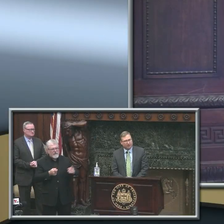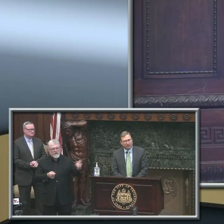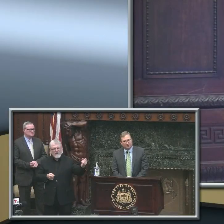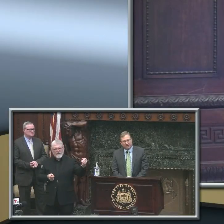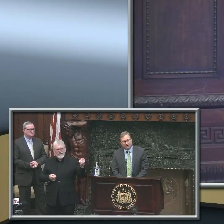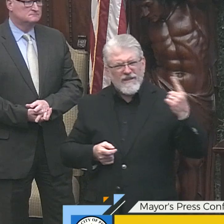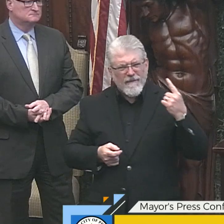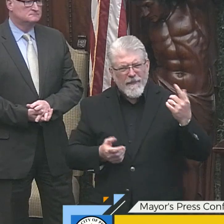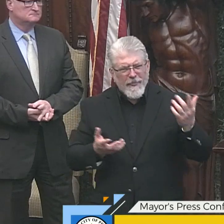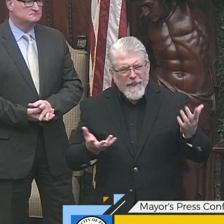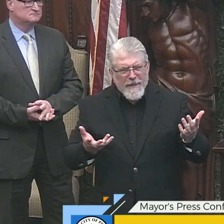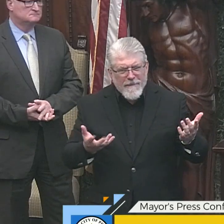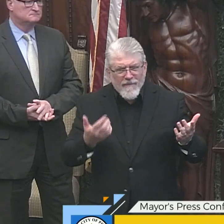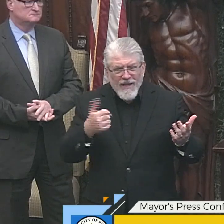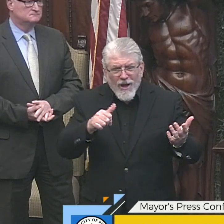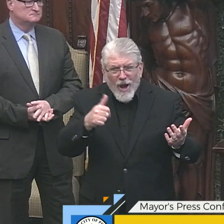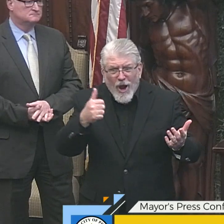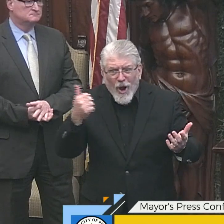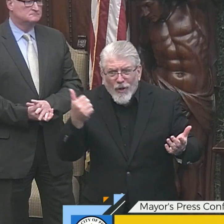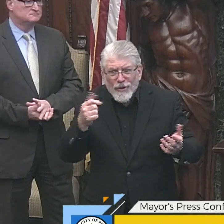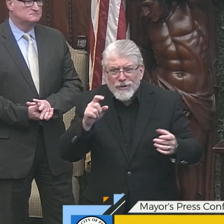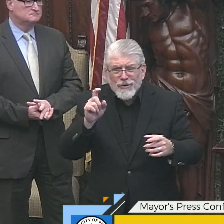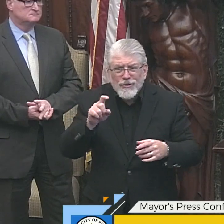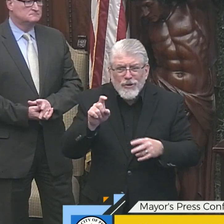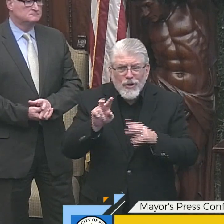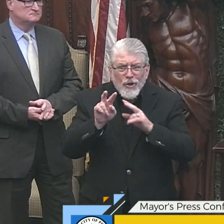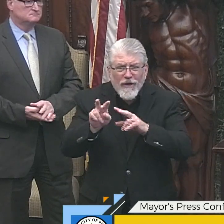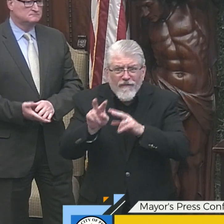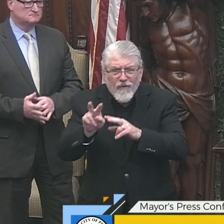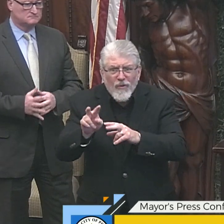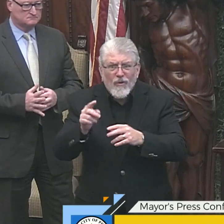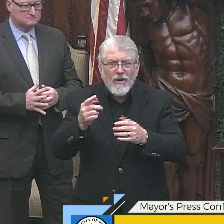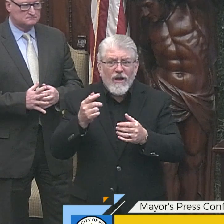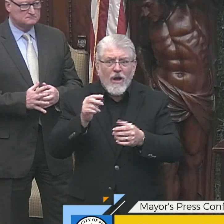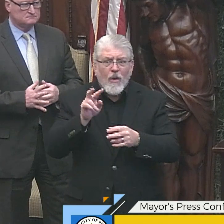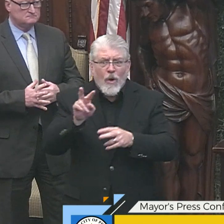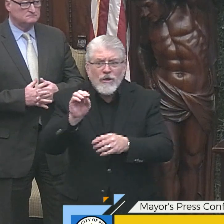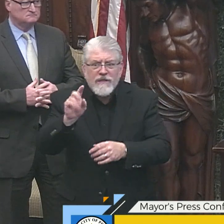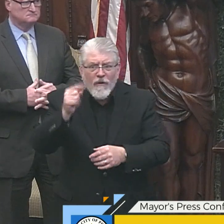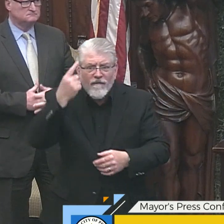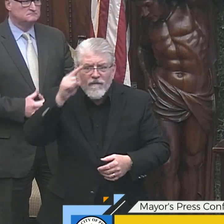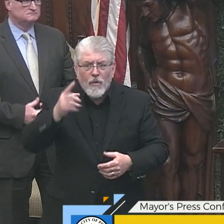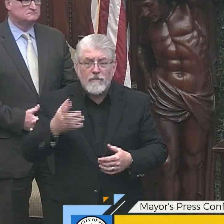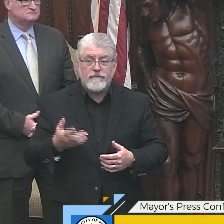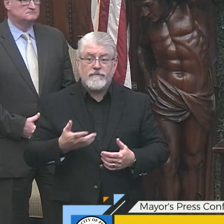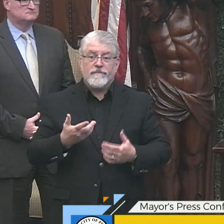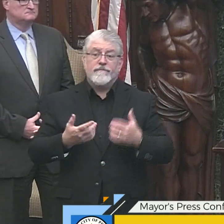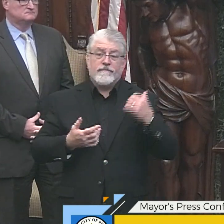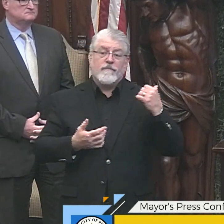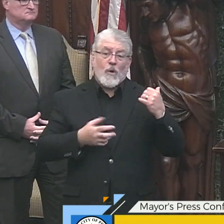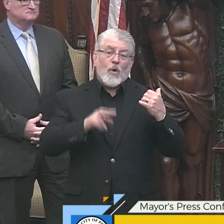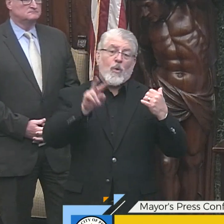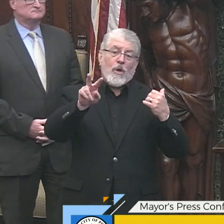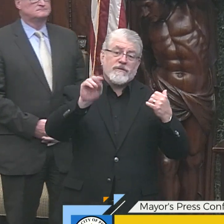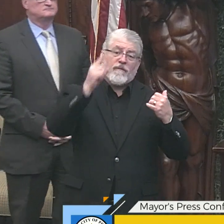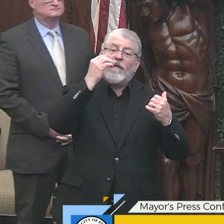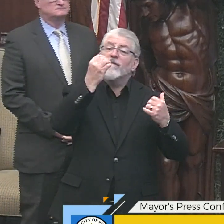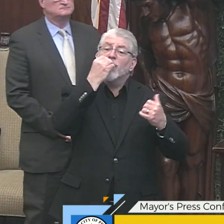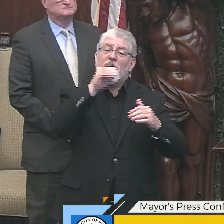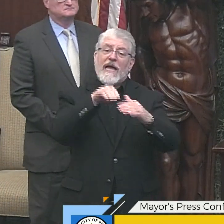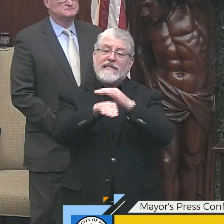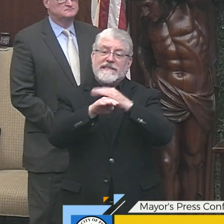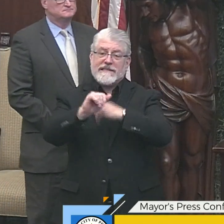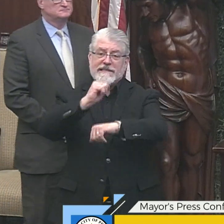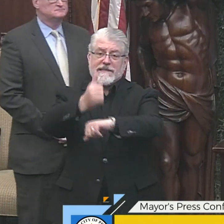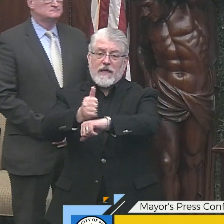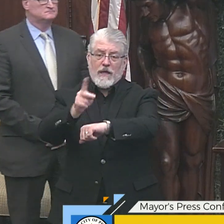for? They should certainly be aware of the food access sites that we have stood up. That, again, there will be more